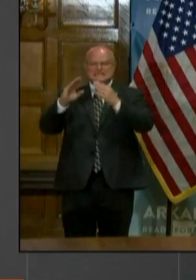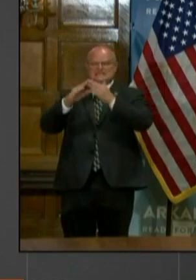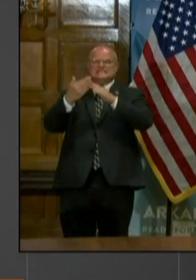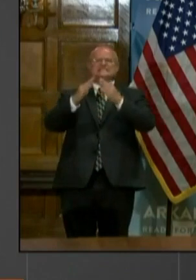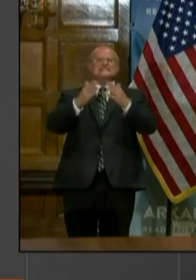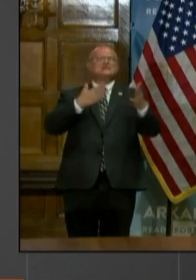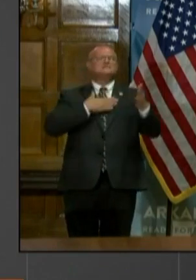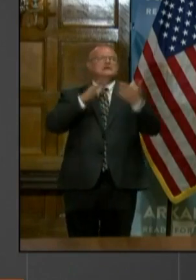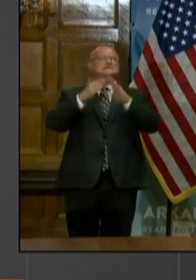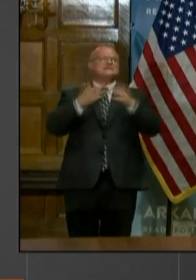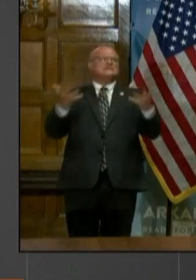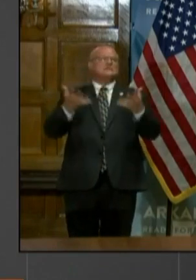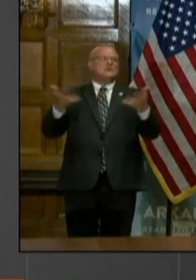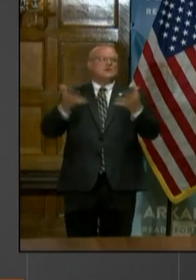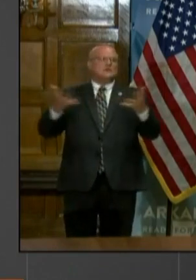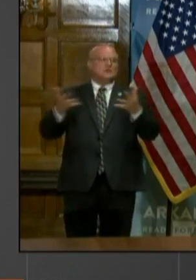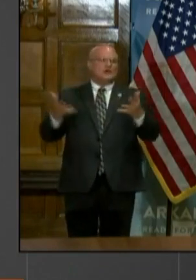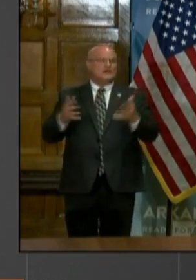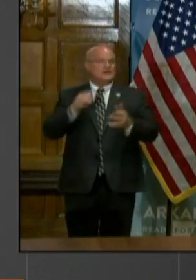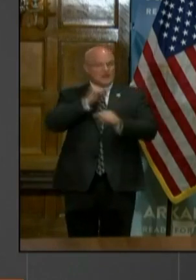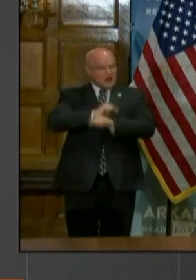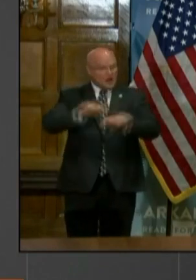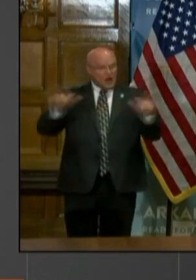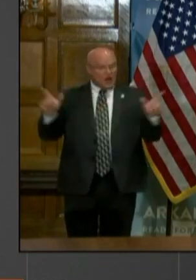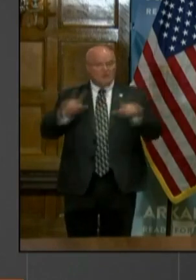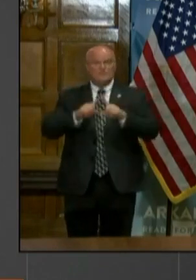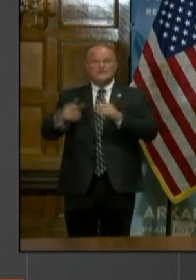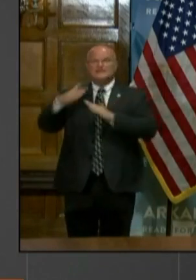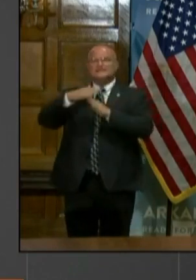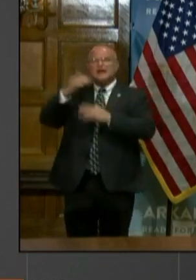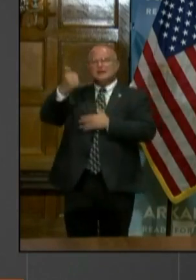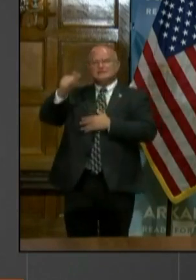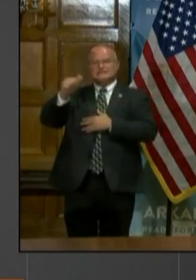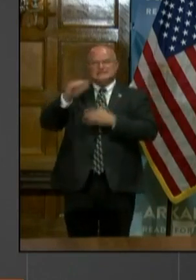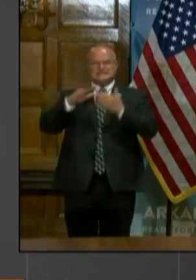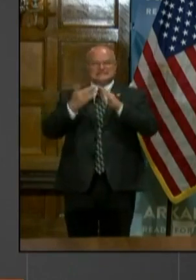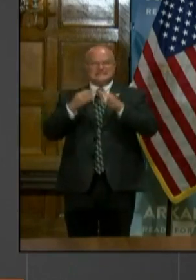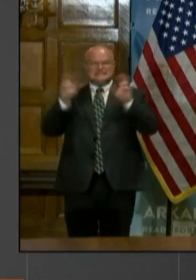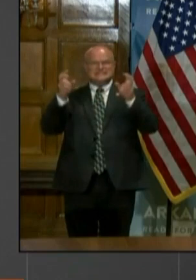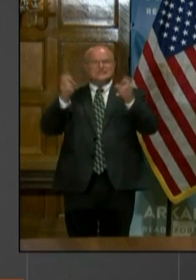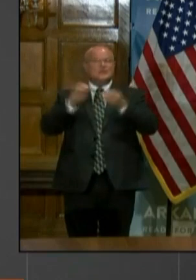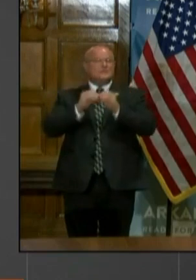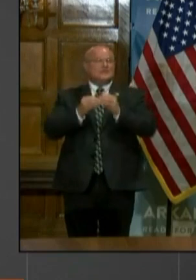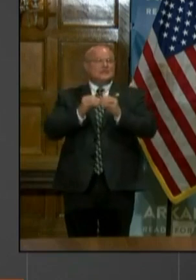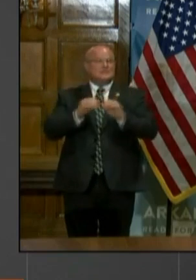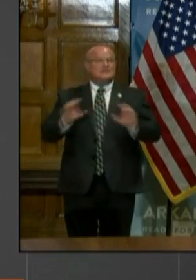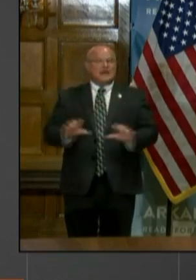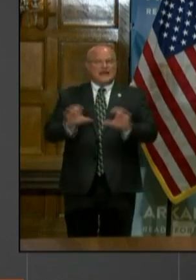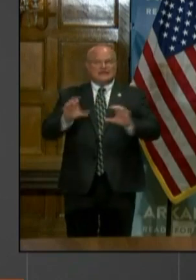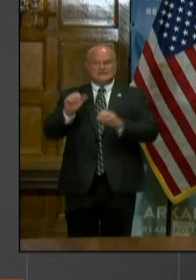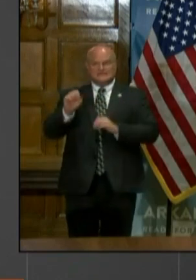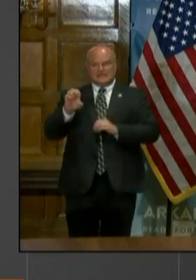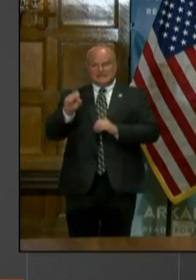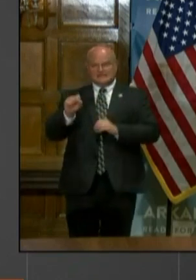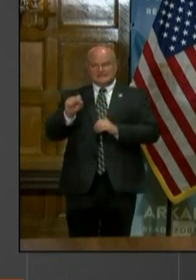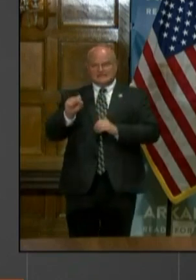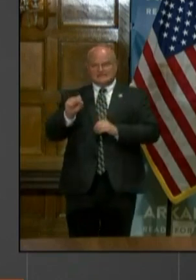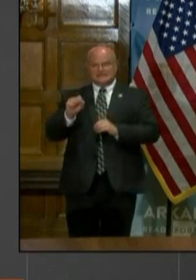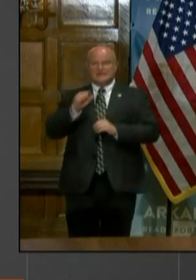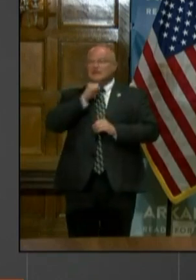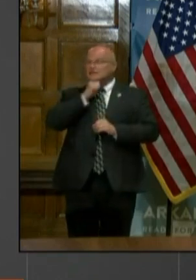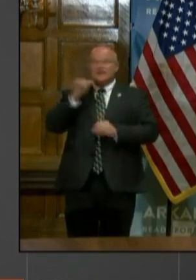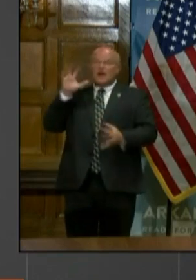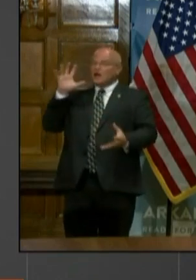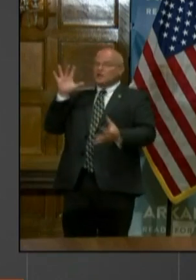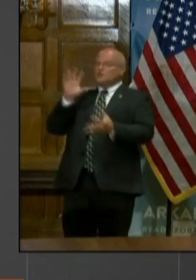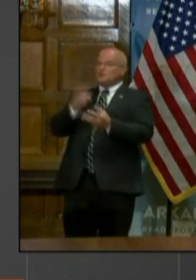going on in my city. These are not all the cities, but these are the top 10 in terms of the number of active cases, not